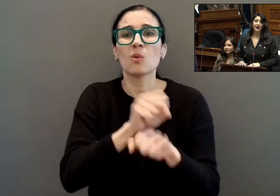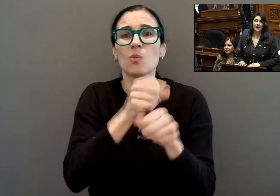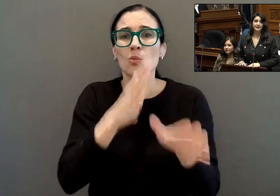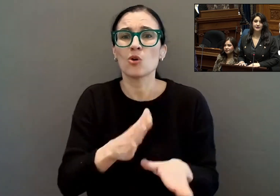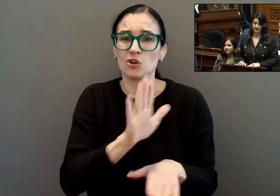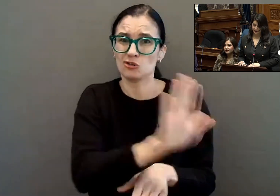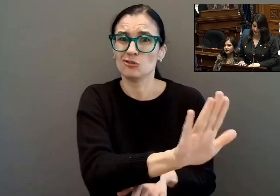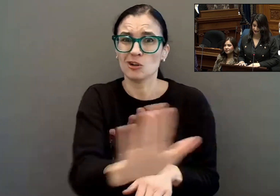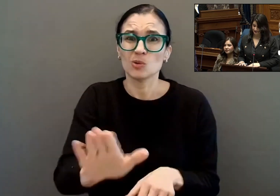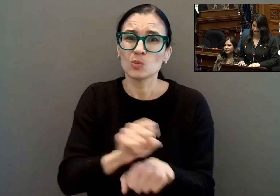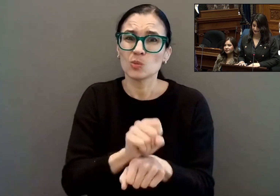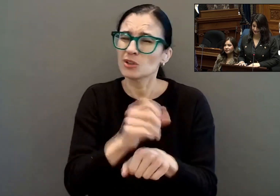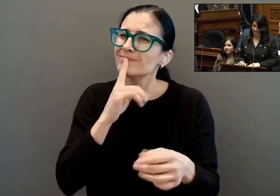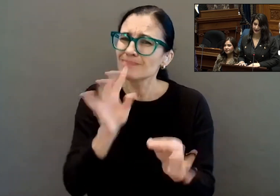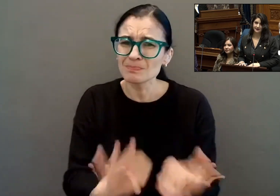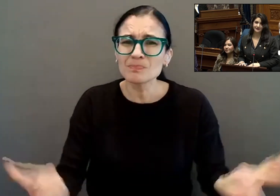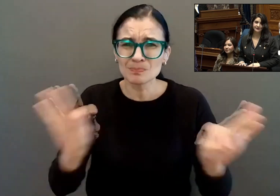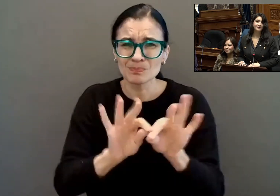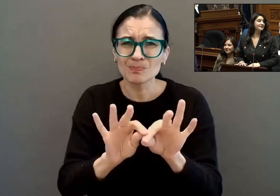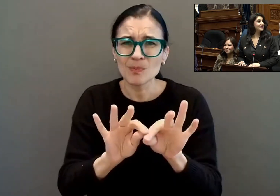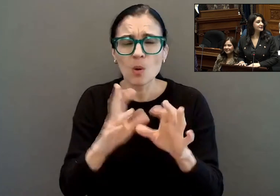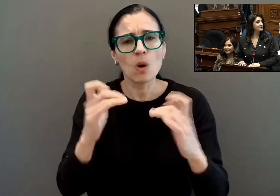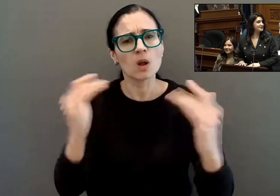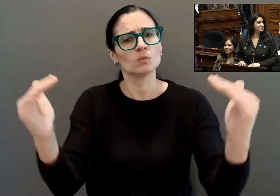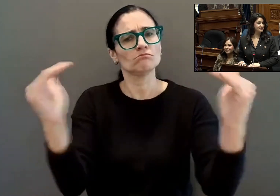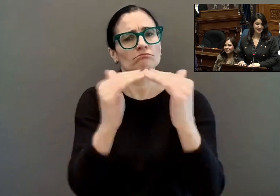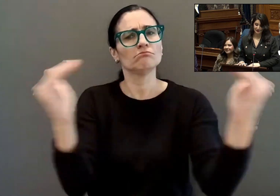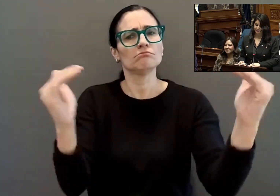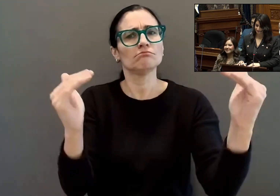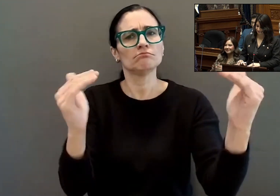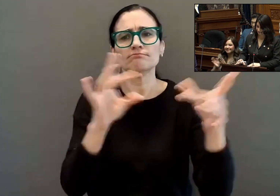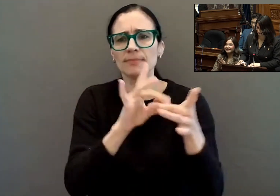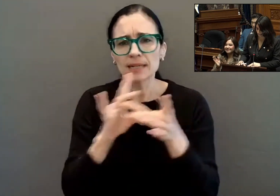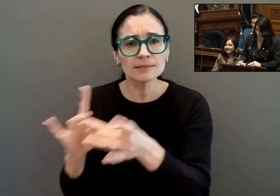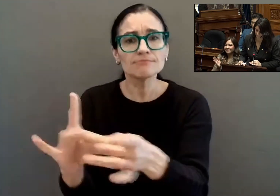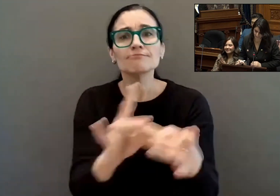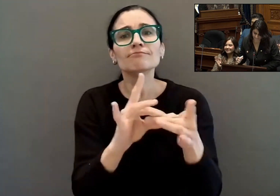equitable, and connected society. Thank you, Mr. Speaker.